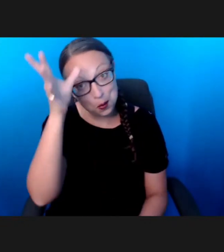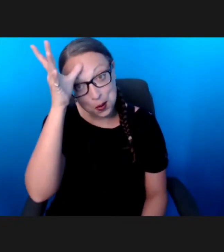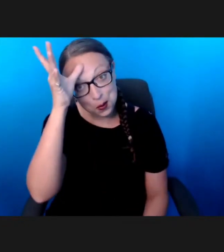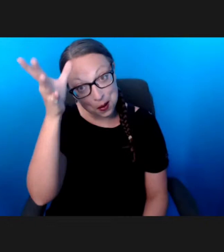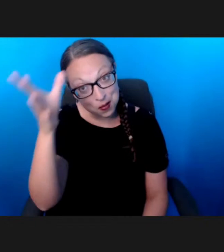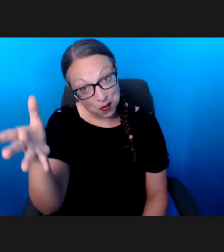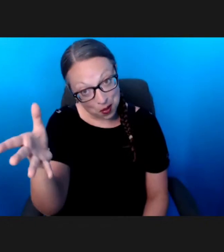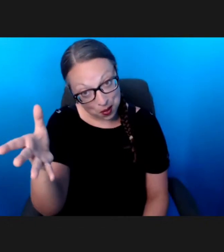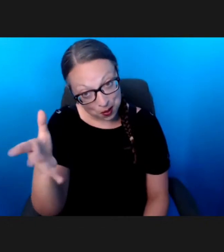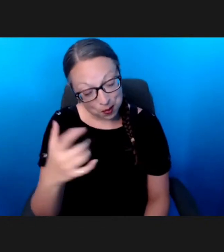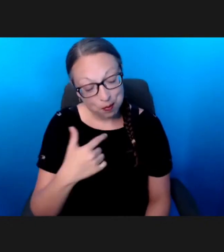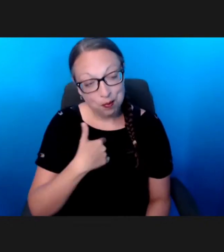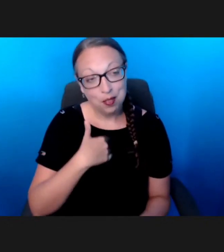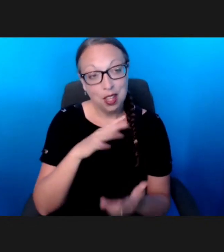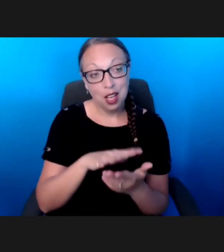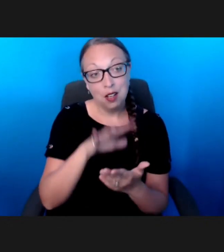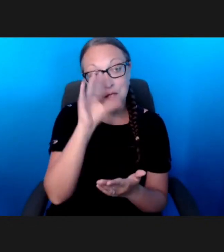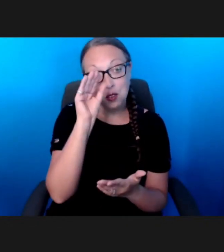that